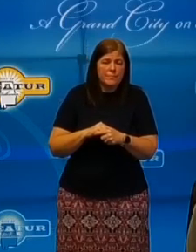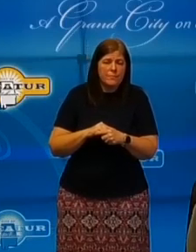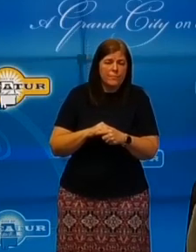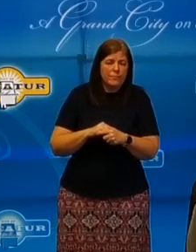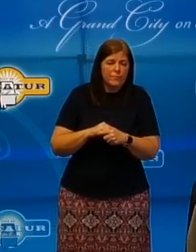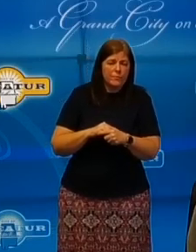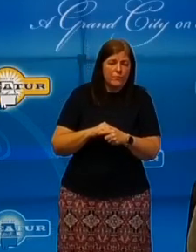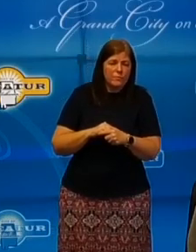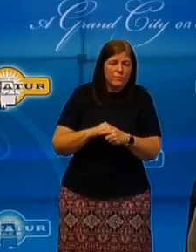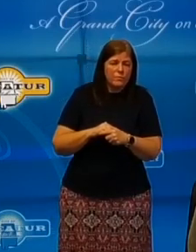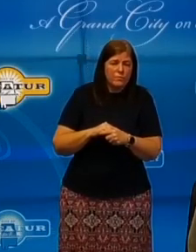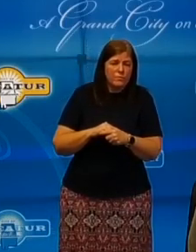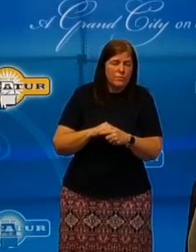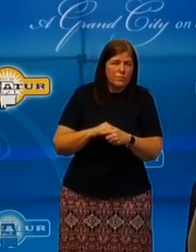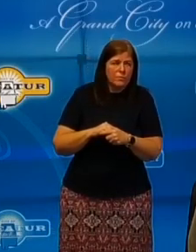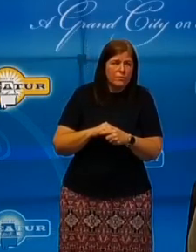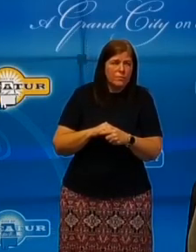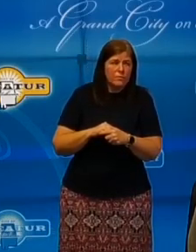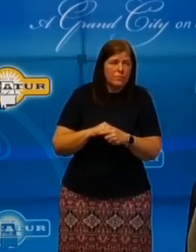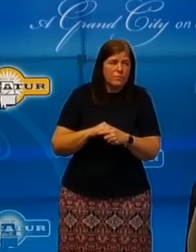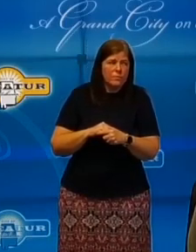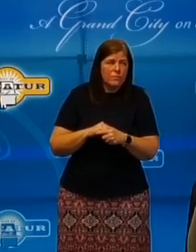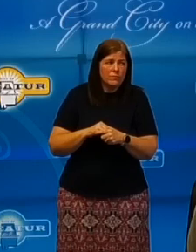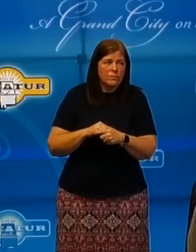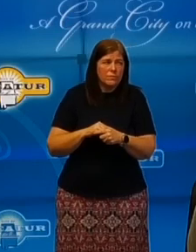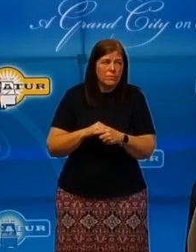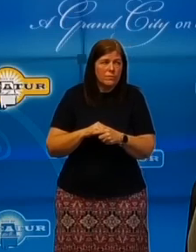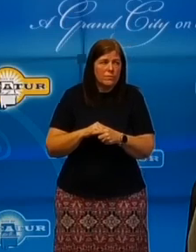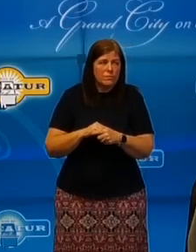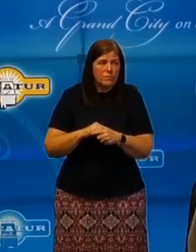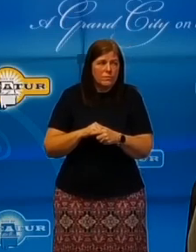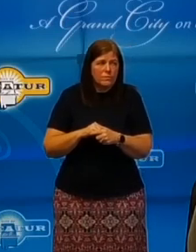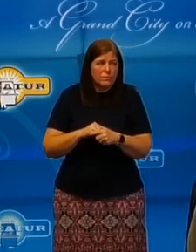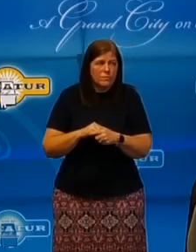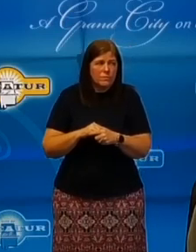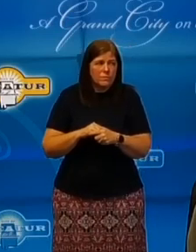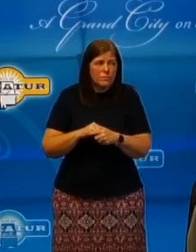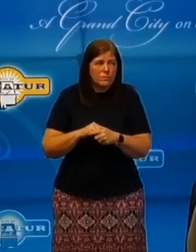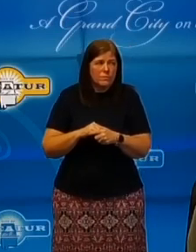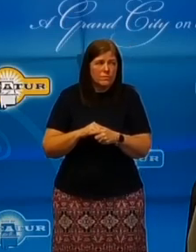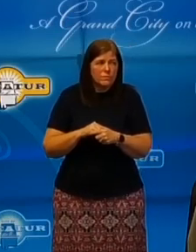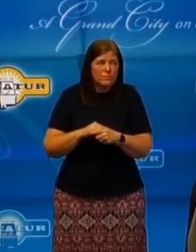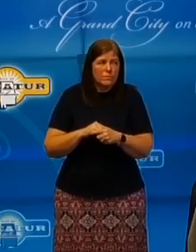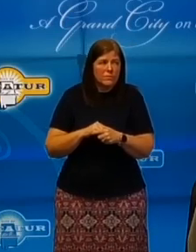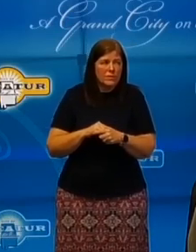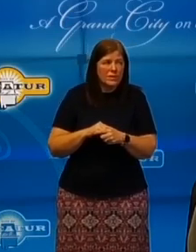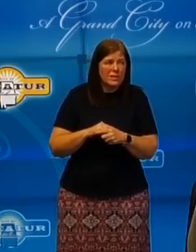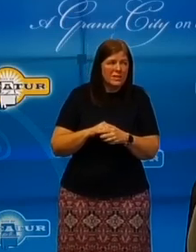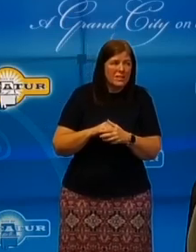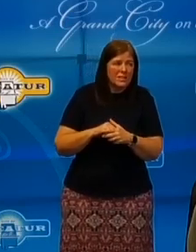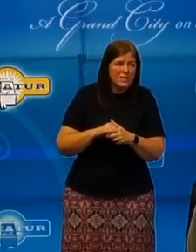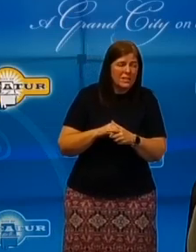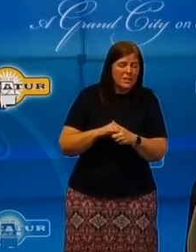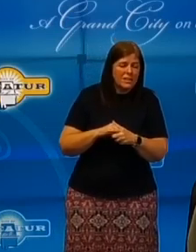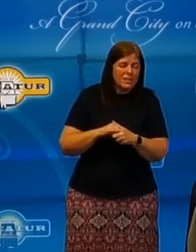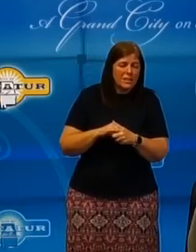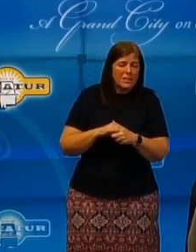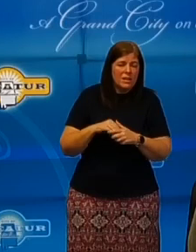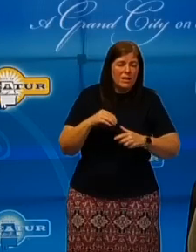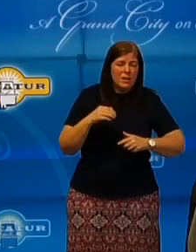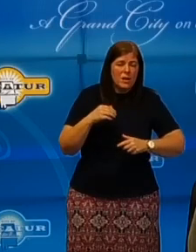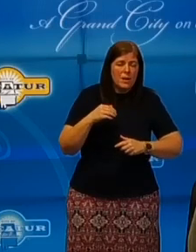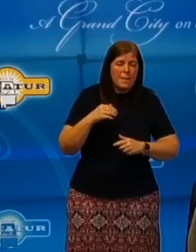With I had a clarification question and then like a general question. Is that fine? Sure. Okay.